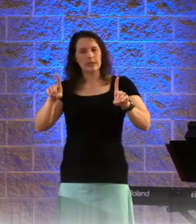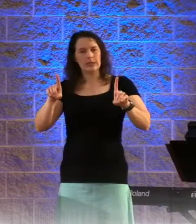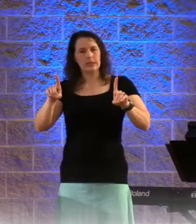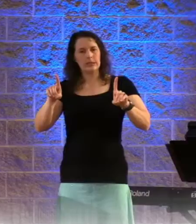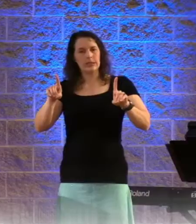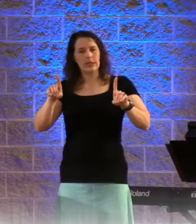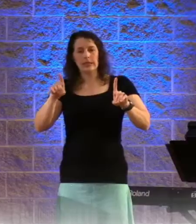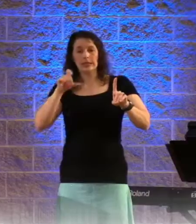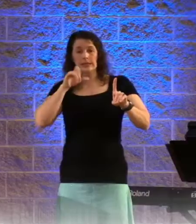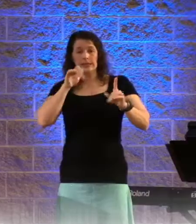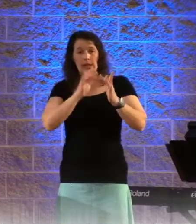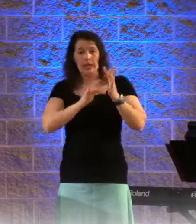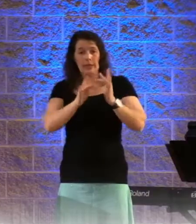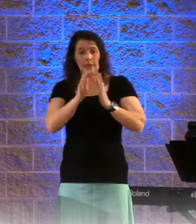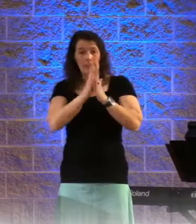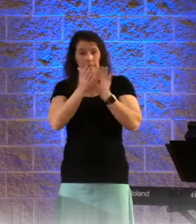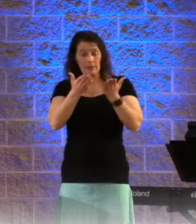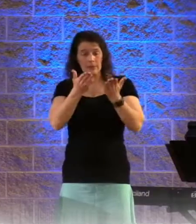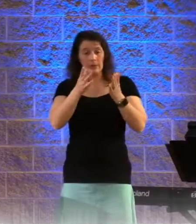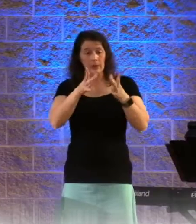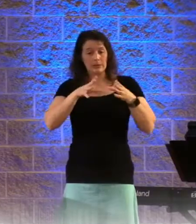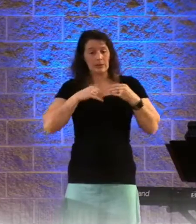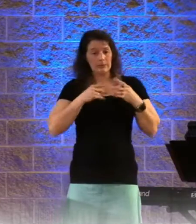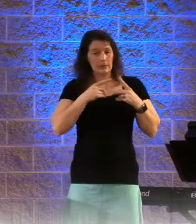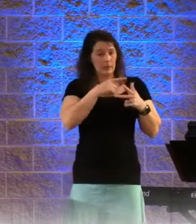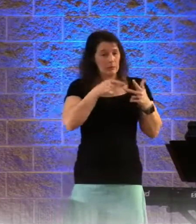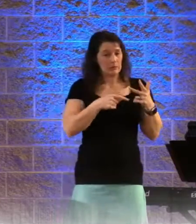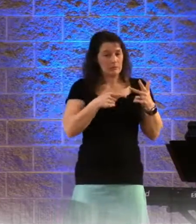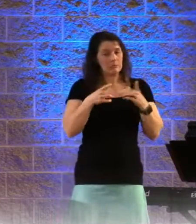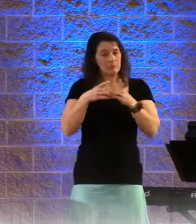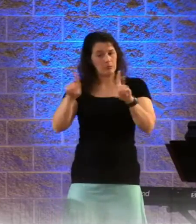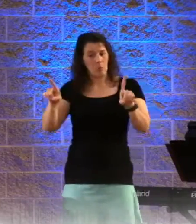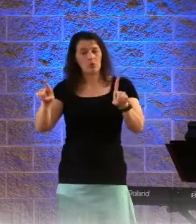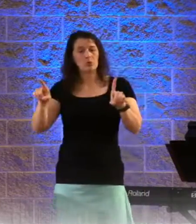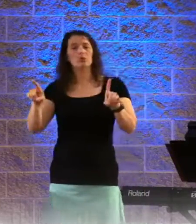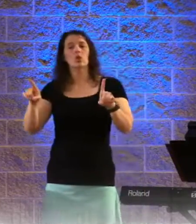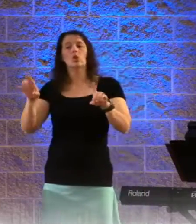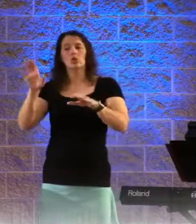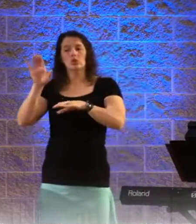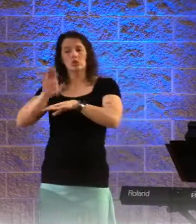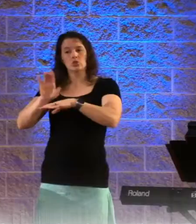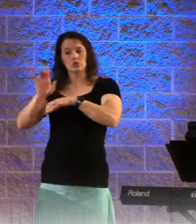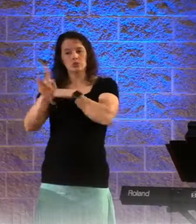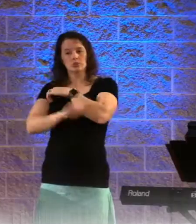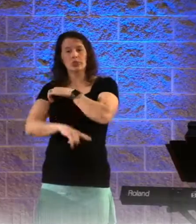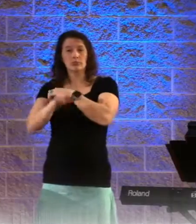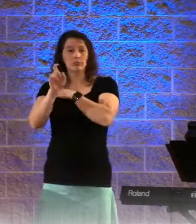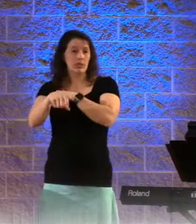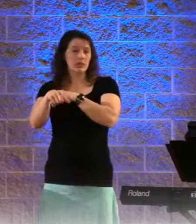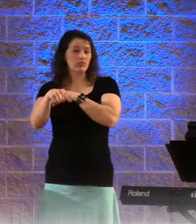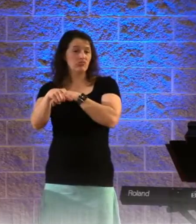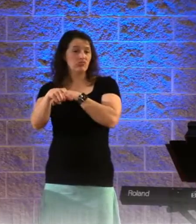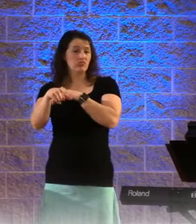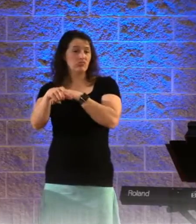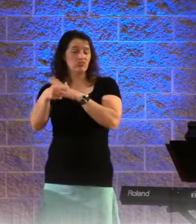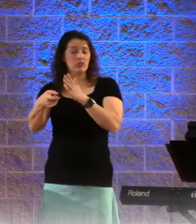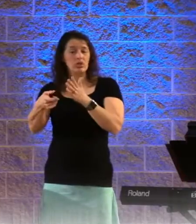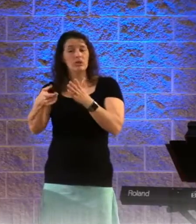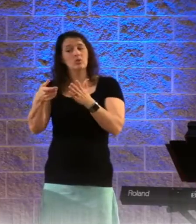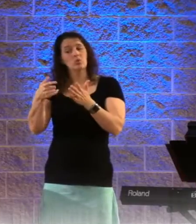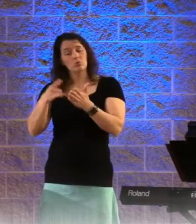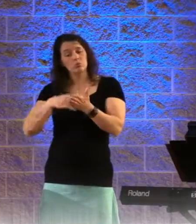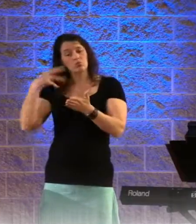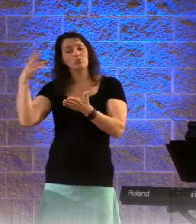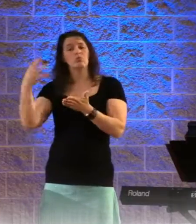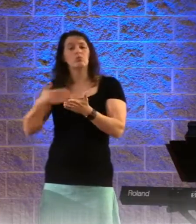right? Yes, that's right. And so for a while, it may be that a person is estranged from the